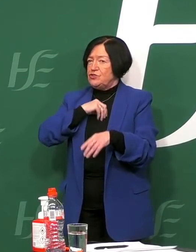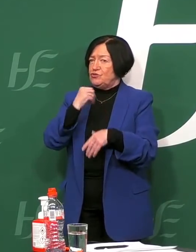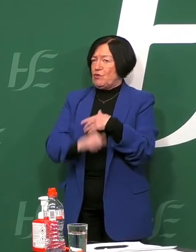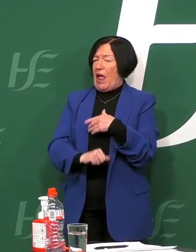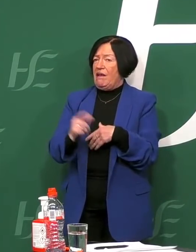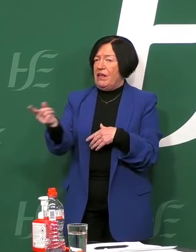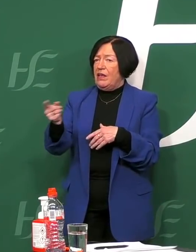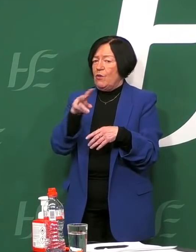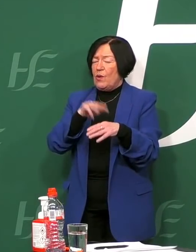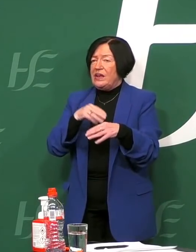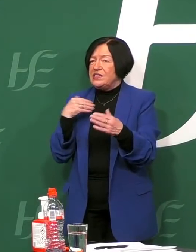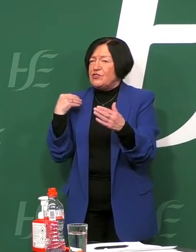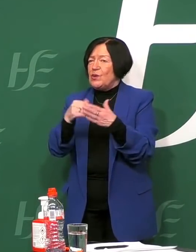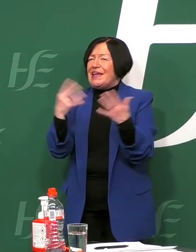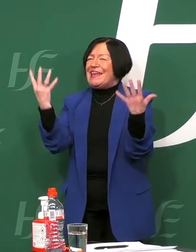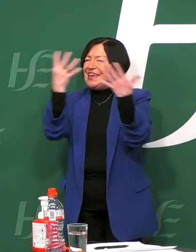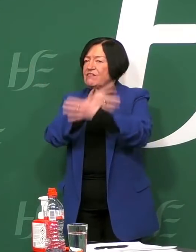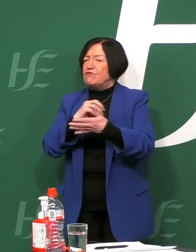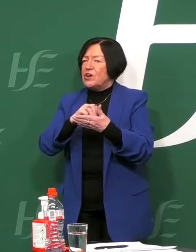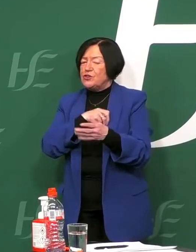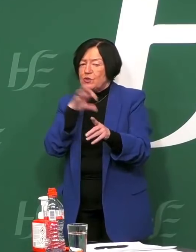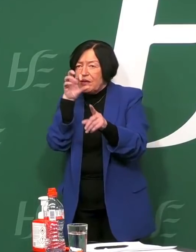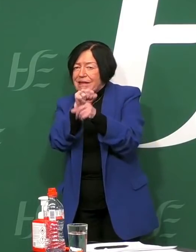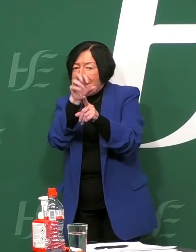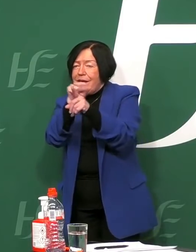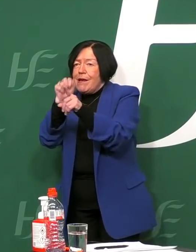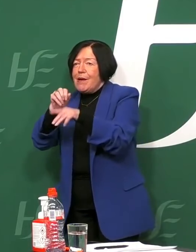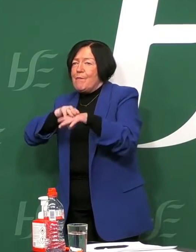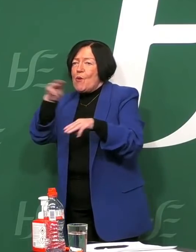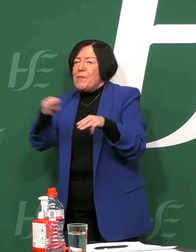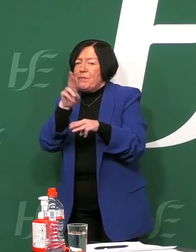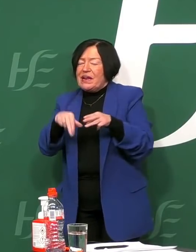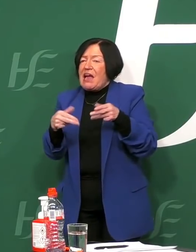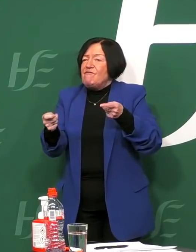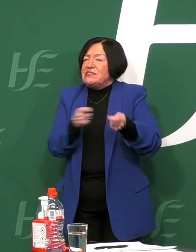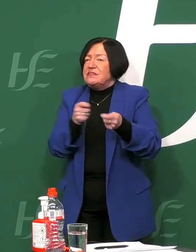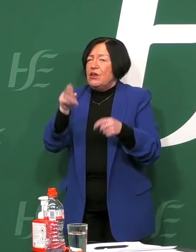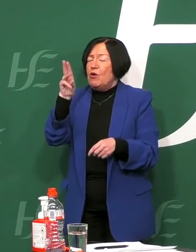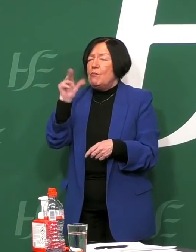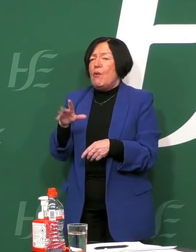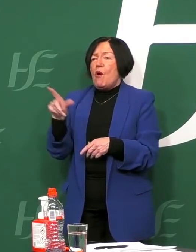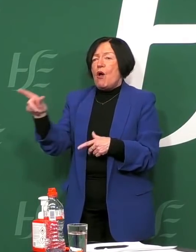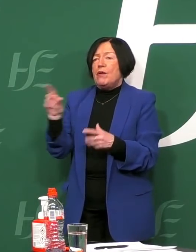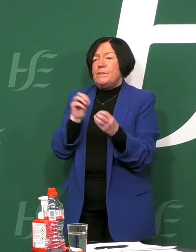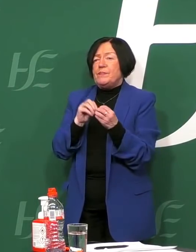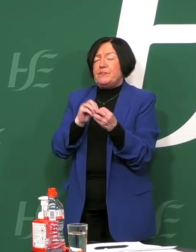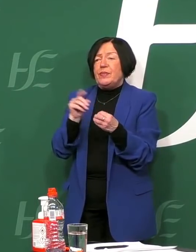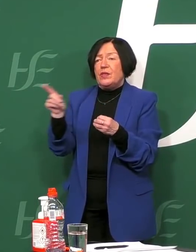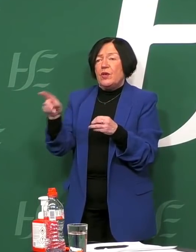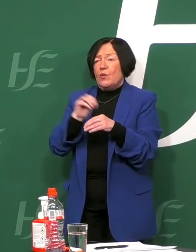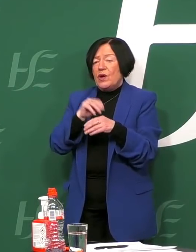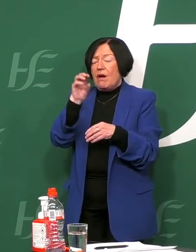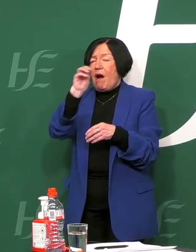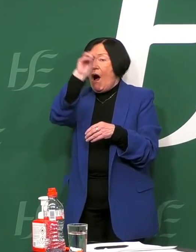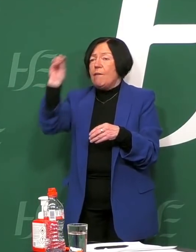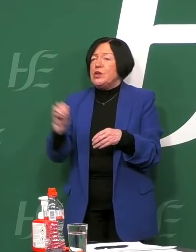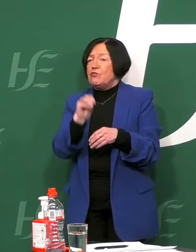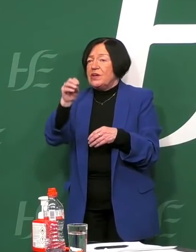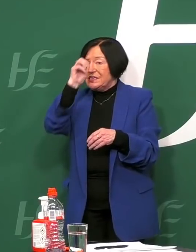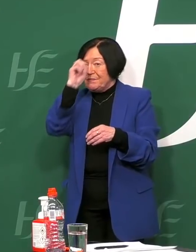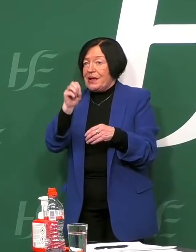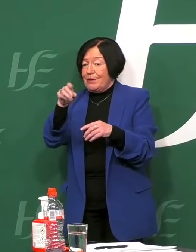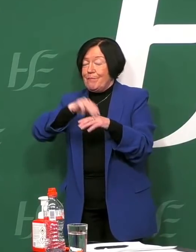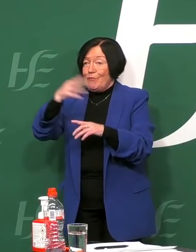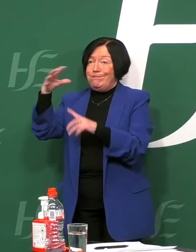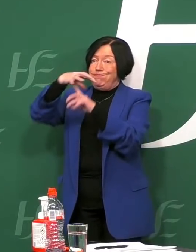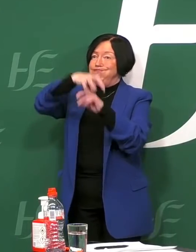even running well into evenings to try and capture more people so they can facilitate that. Paul had said that obviously with the Omicron is expected to become